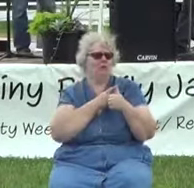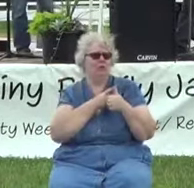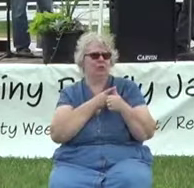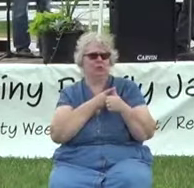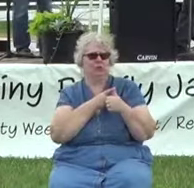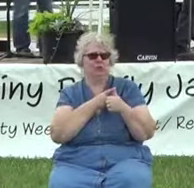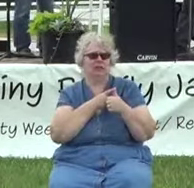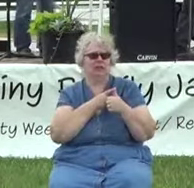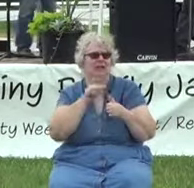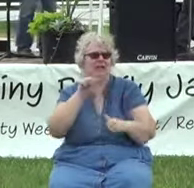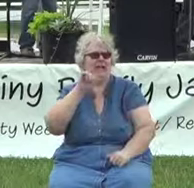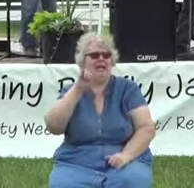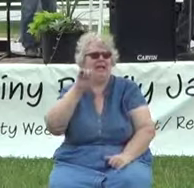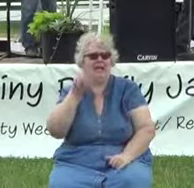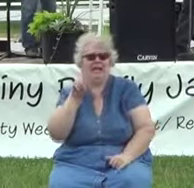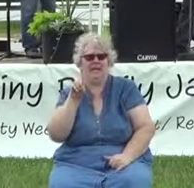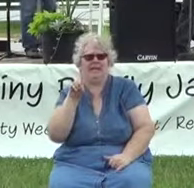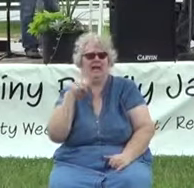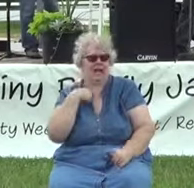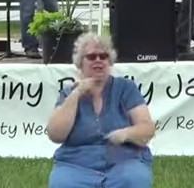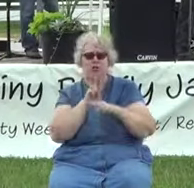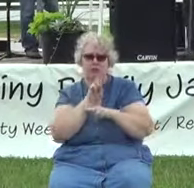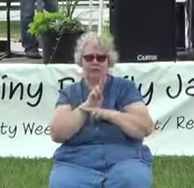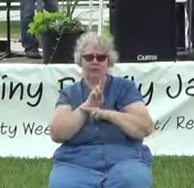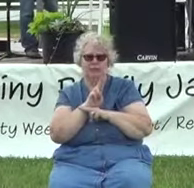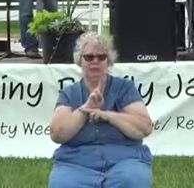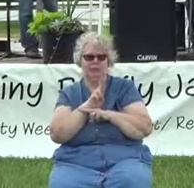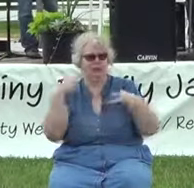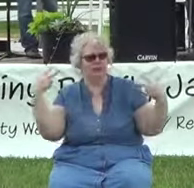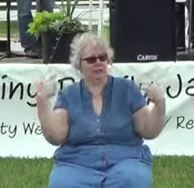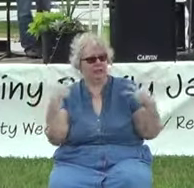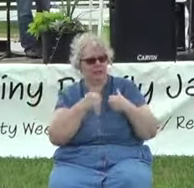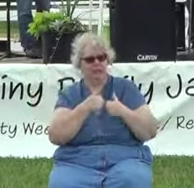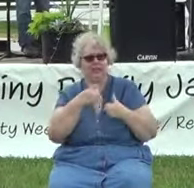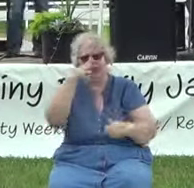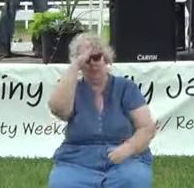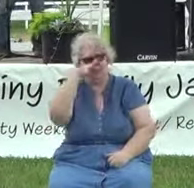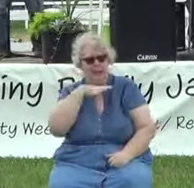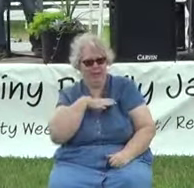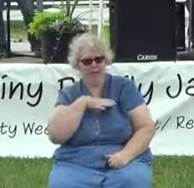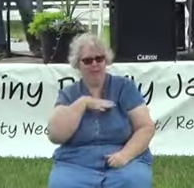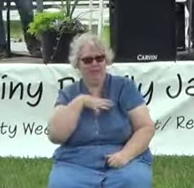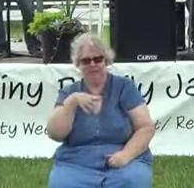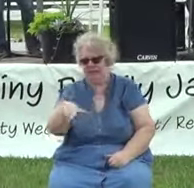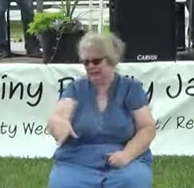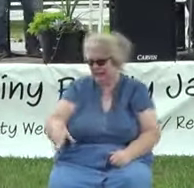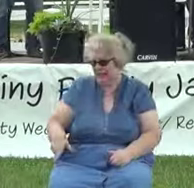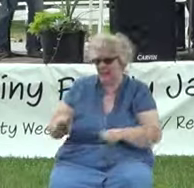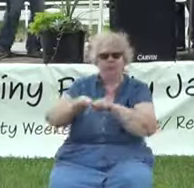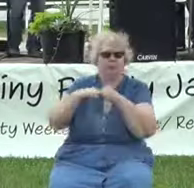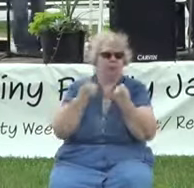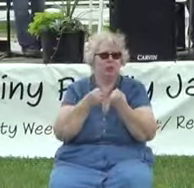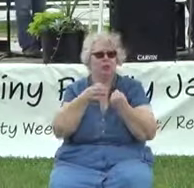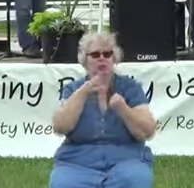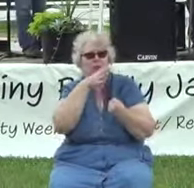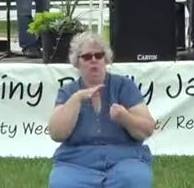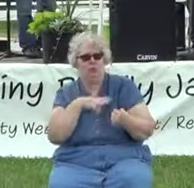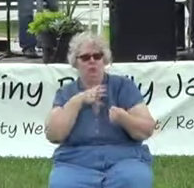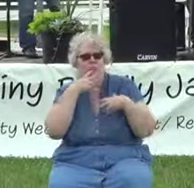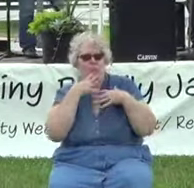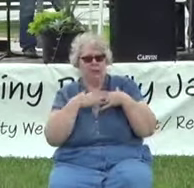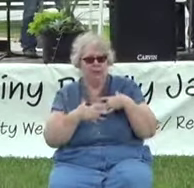it to use. I found there was an accident on the way home, and there was a man, and he had broken his leg, and there was a woman, and she was a little bloody, and there was two